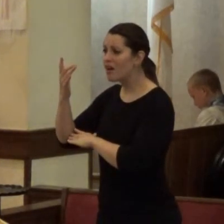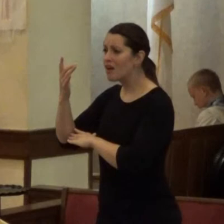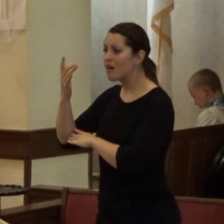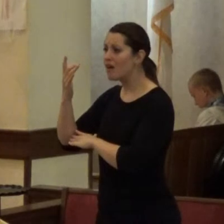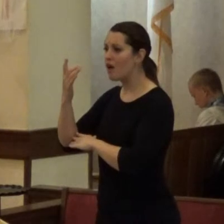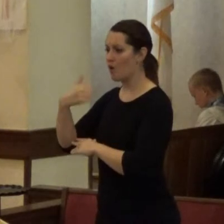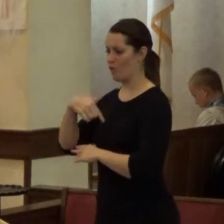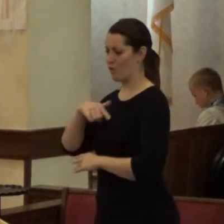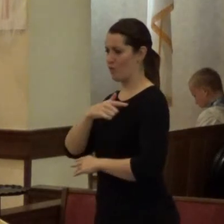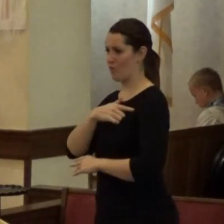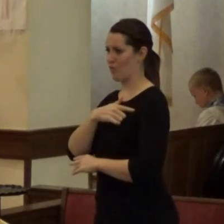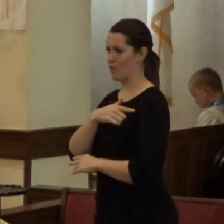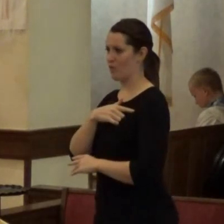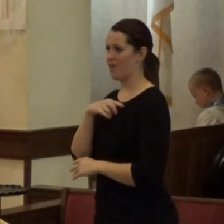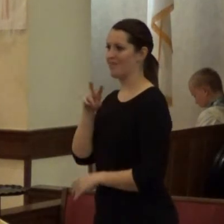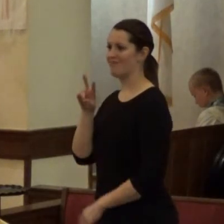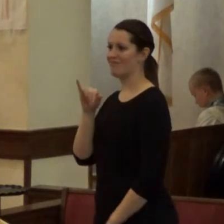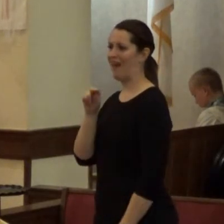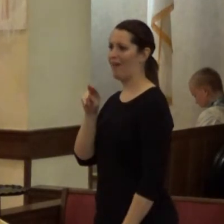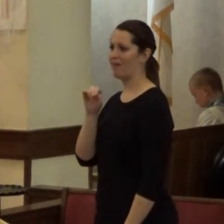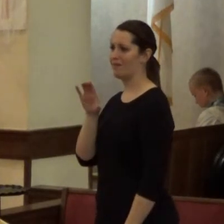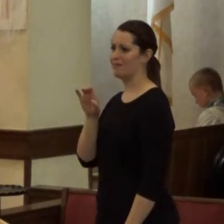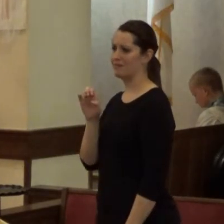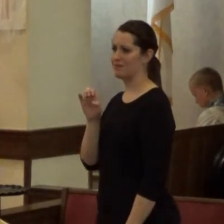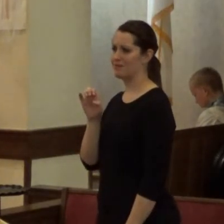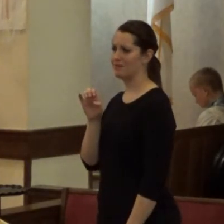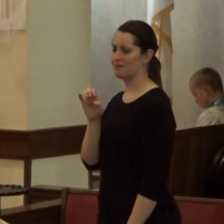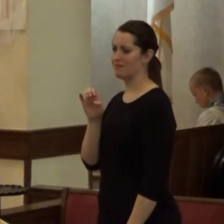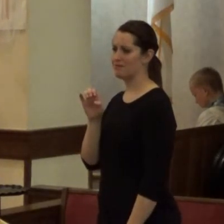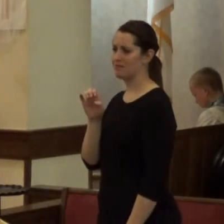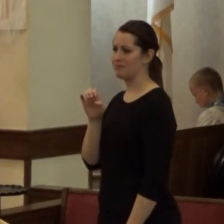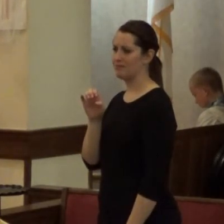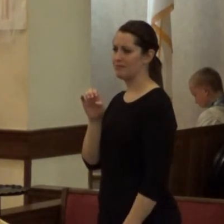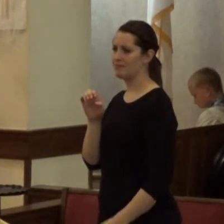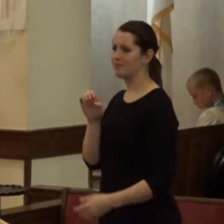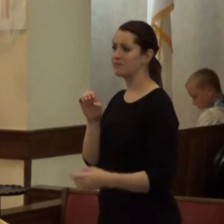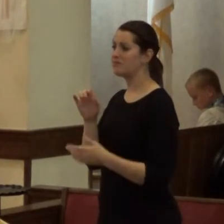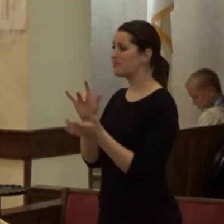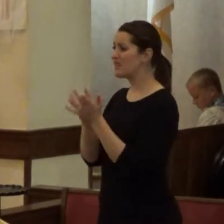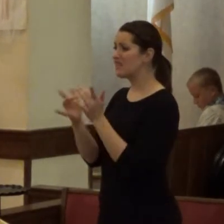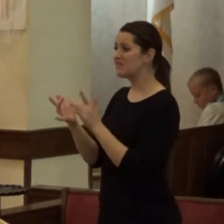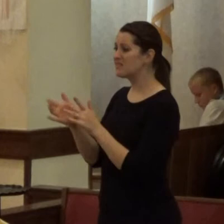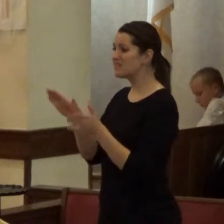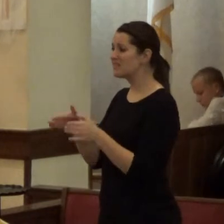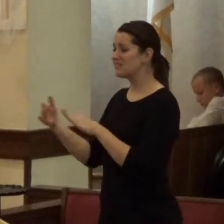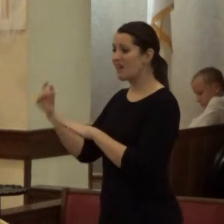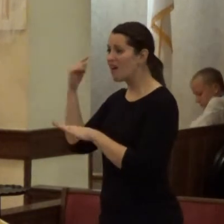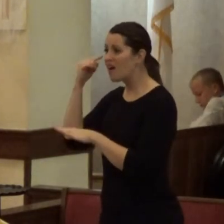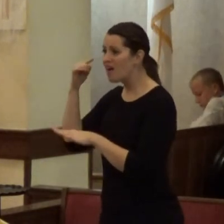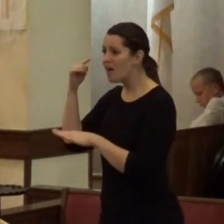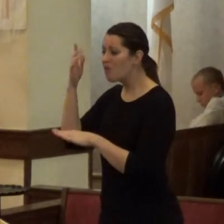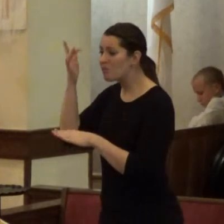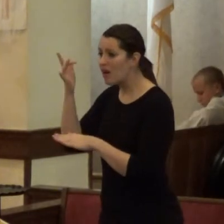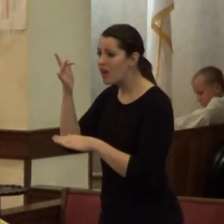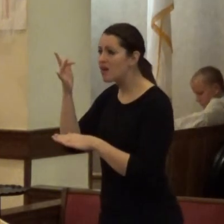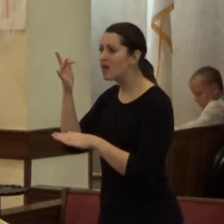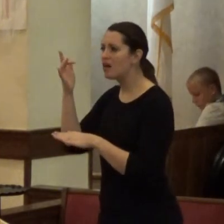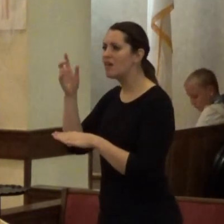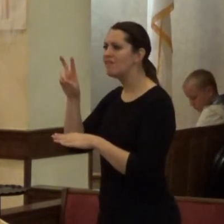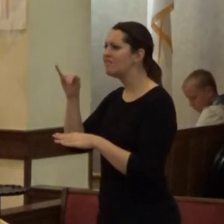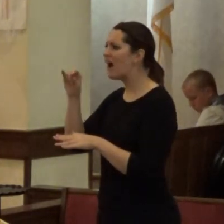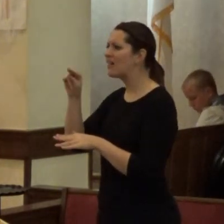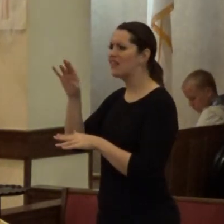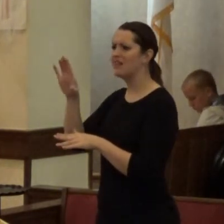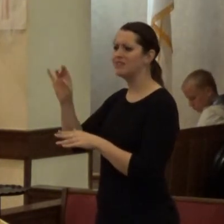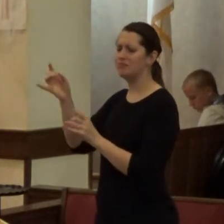of our violence in the world. Jesus died as a result of an act of violence,